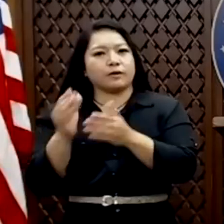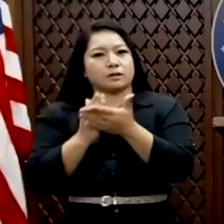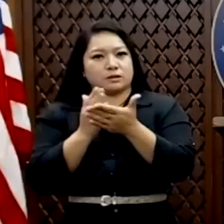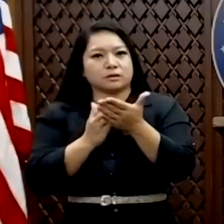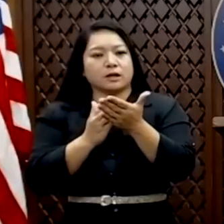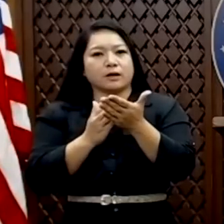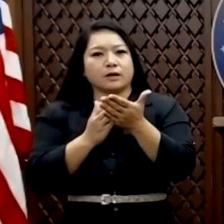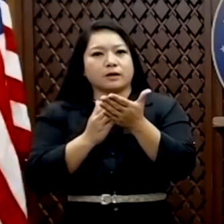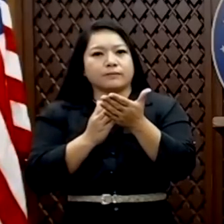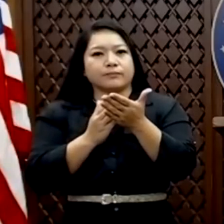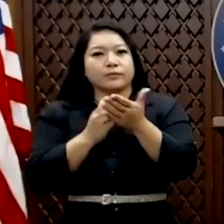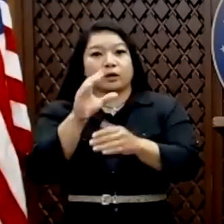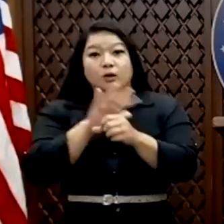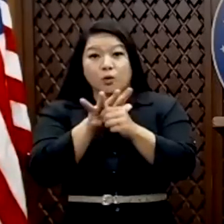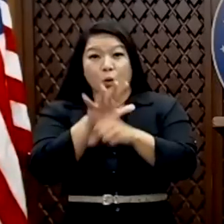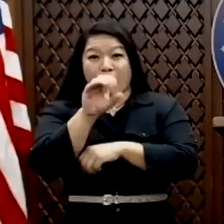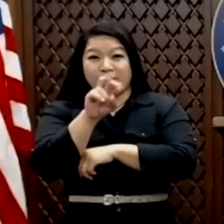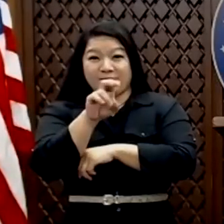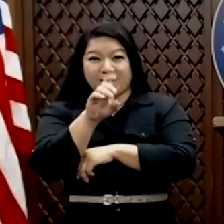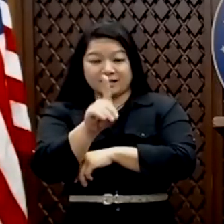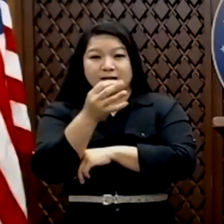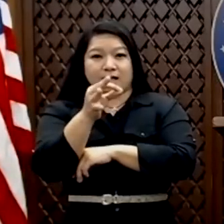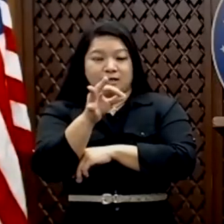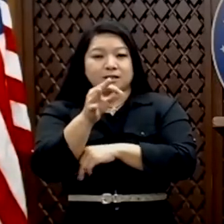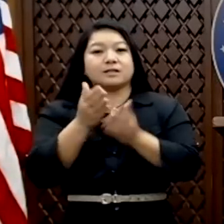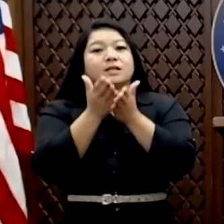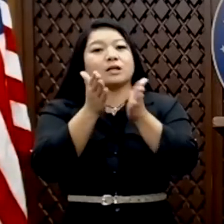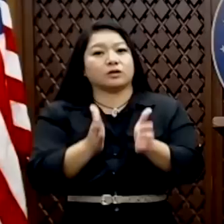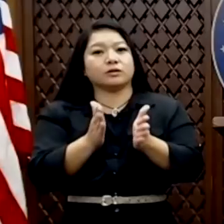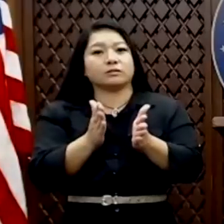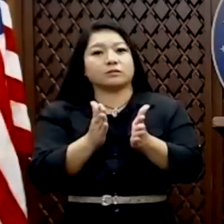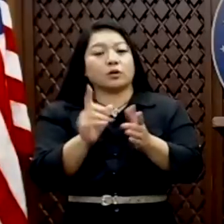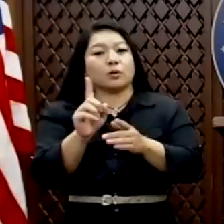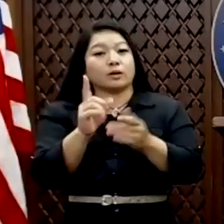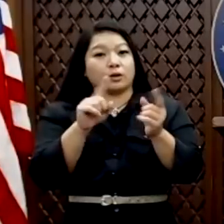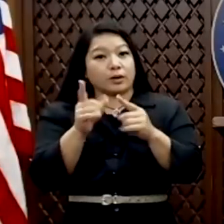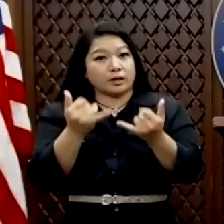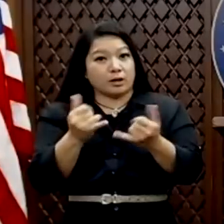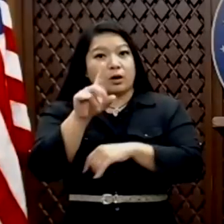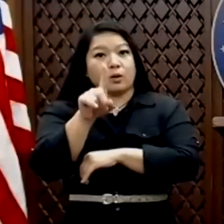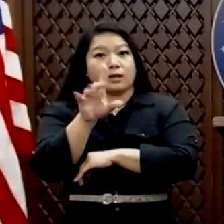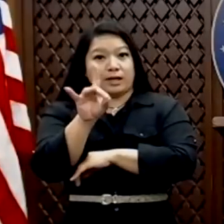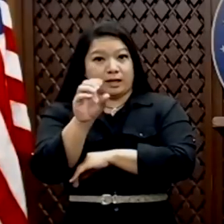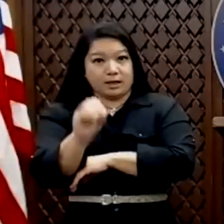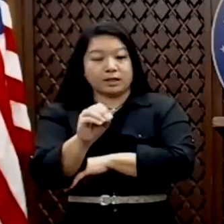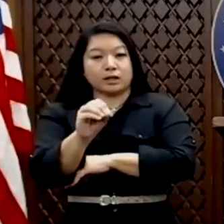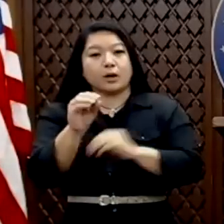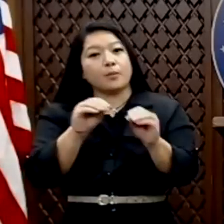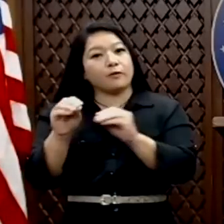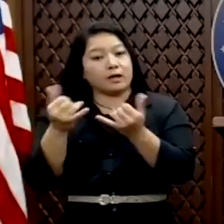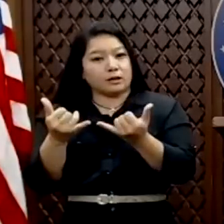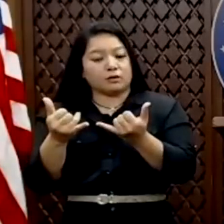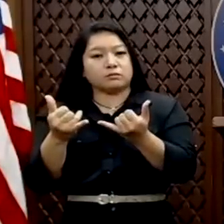COVID-19 negative sailors has begun, with the first group of approximately 180 sailors moving into lodging in Tumon yesterday